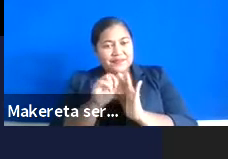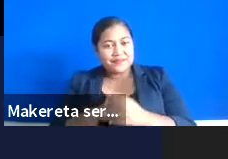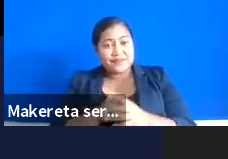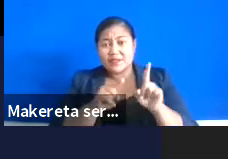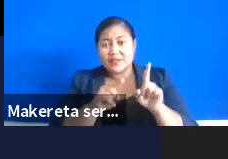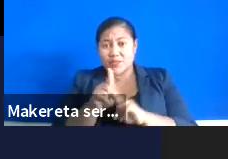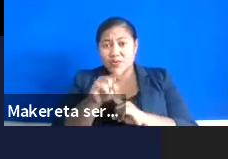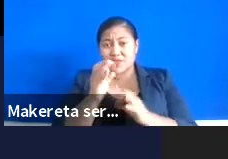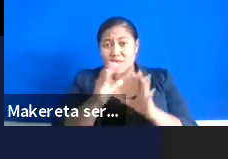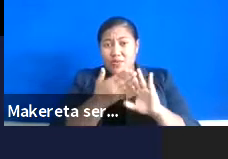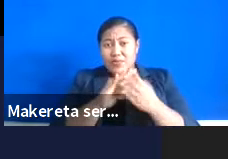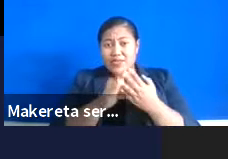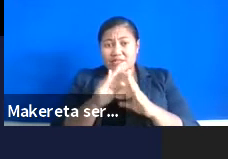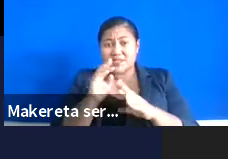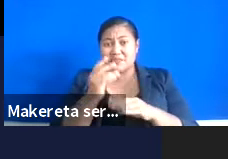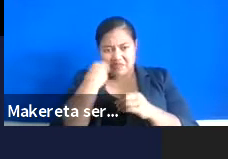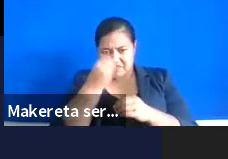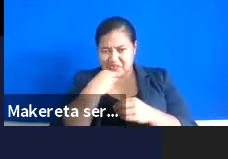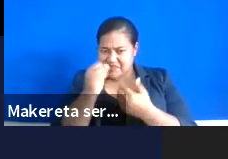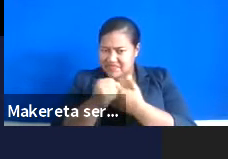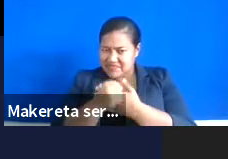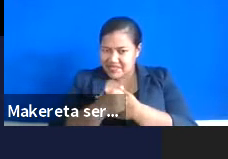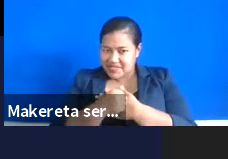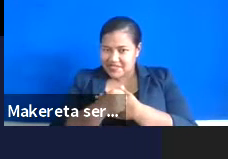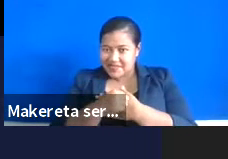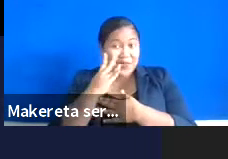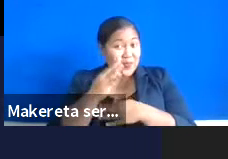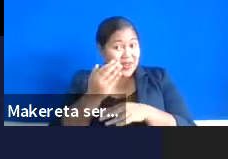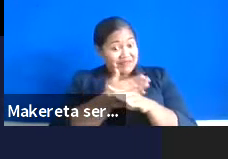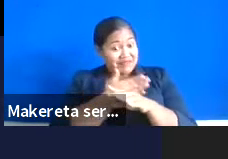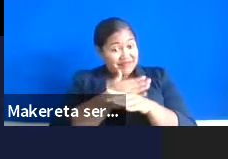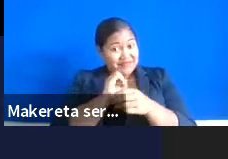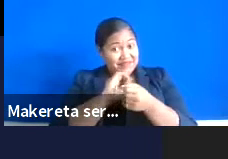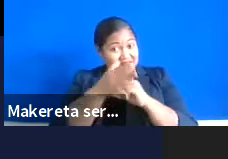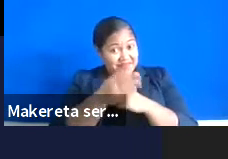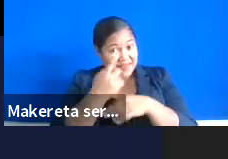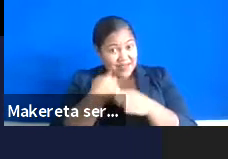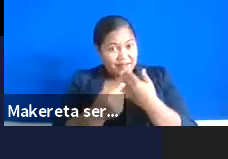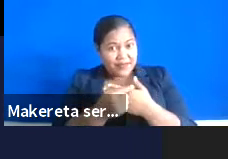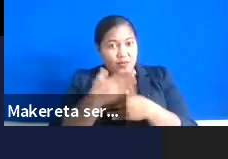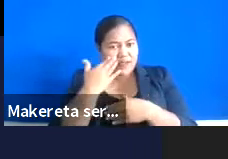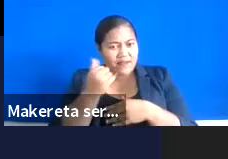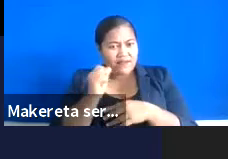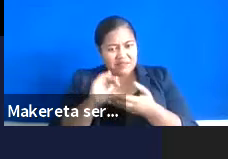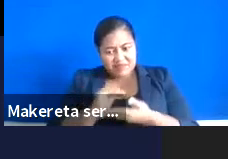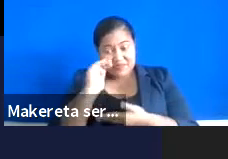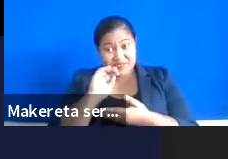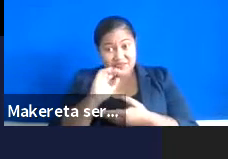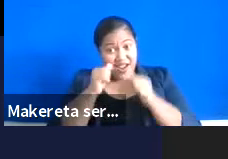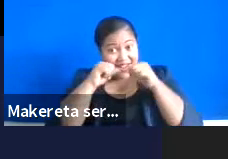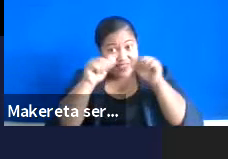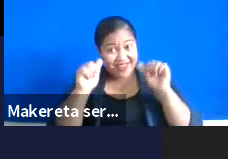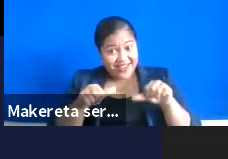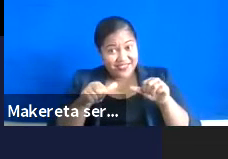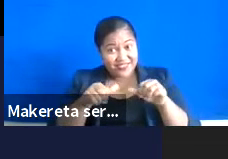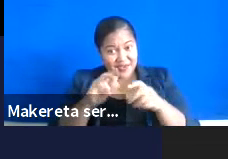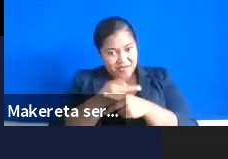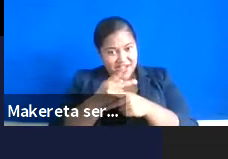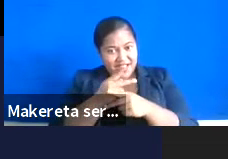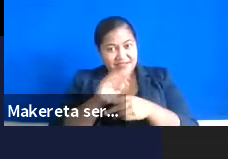were food secure in the early stages of the pandemic we found that increased agricultural production did occur in all across all